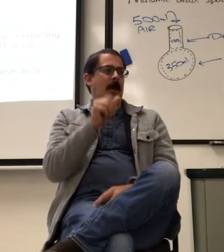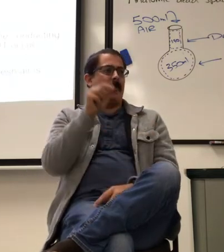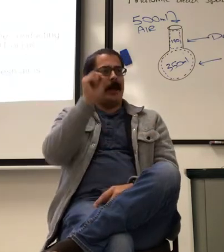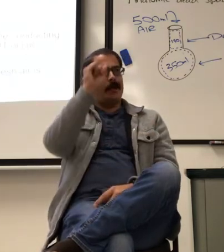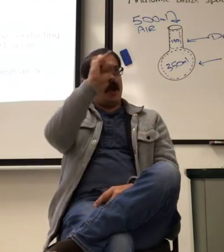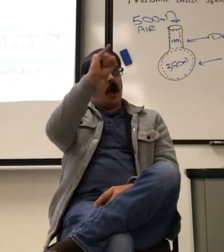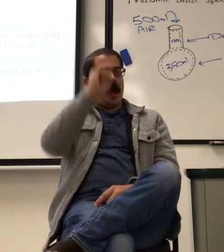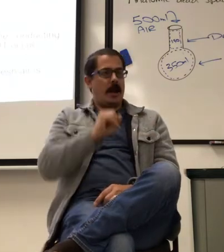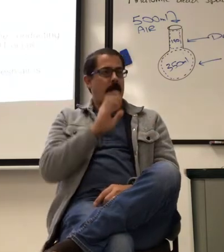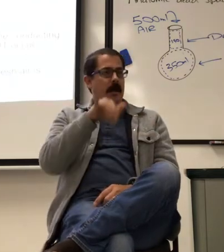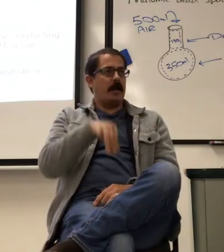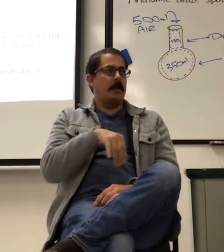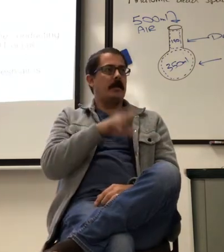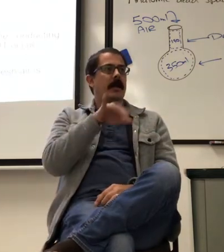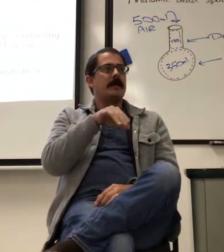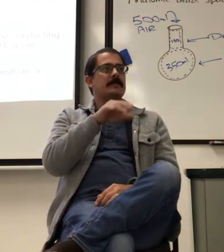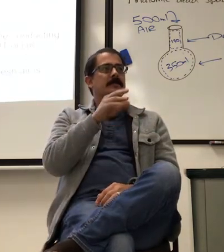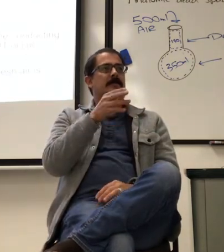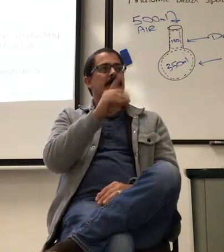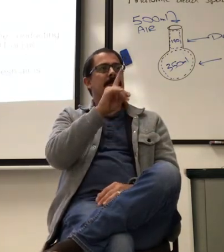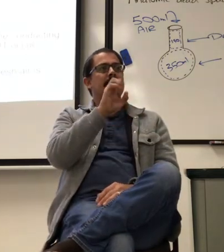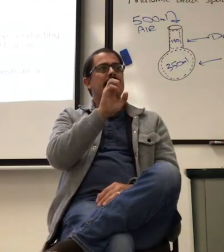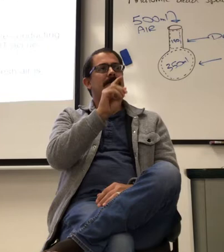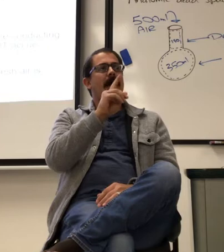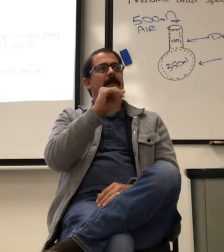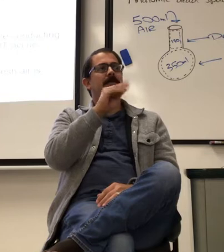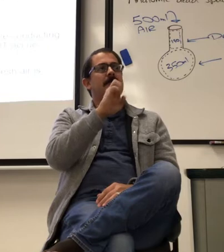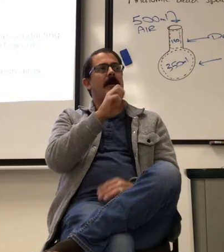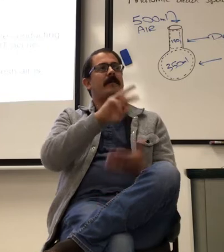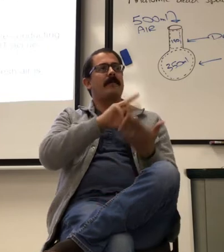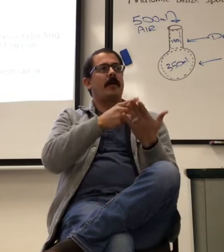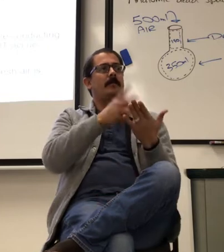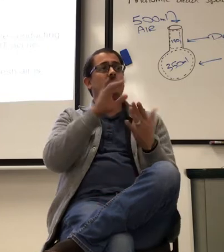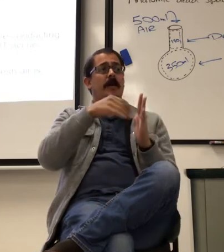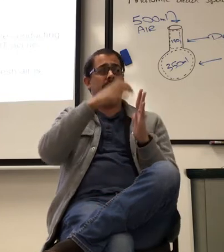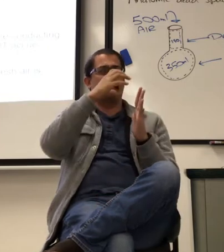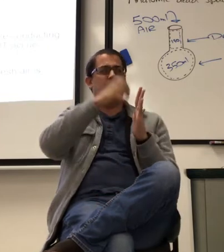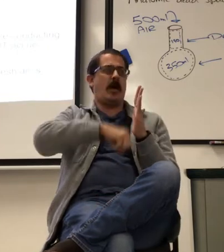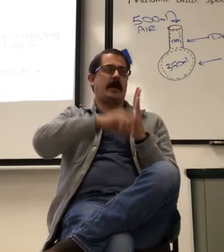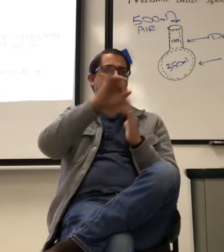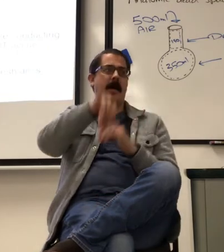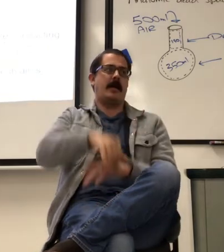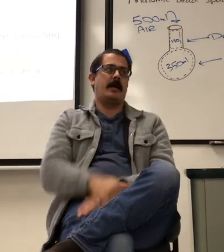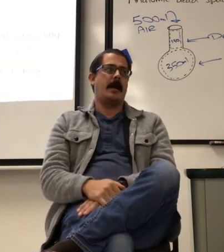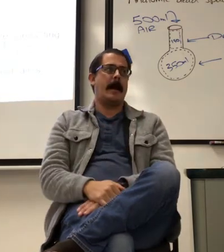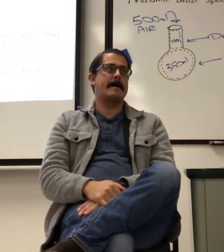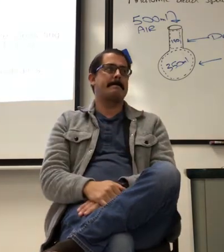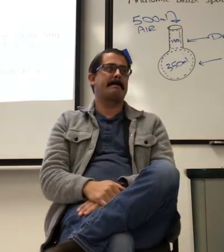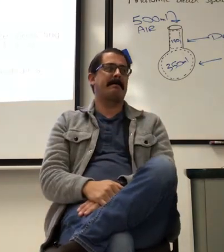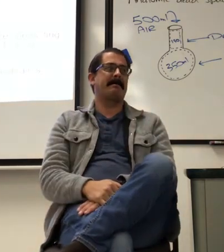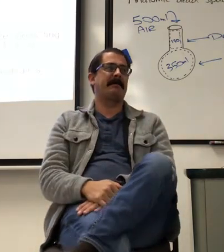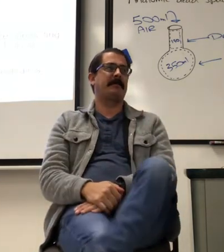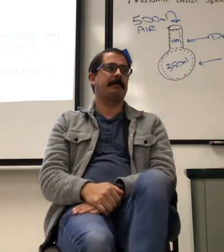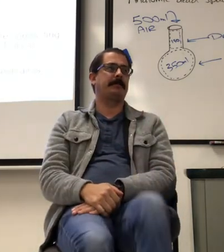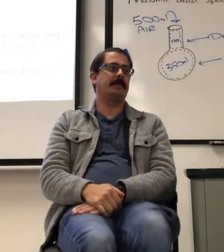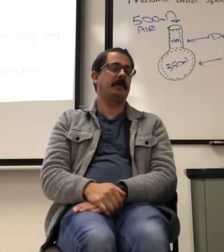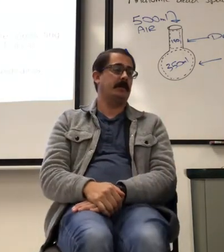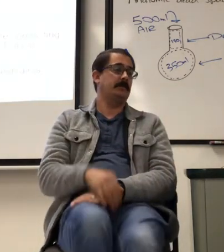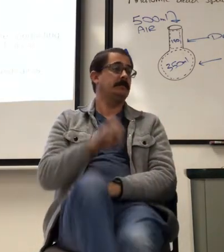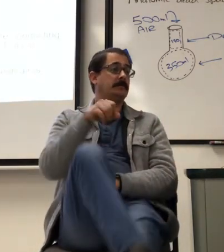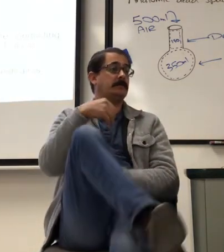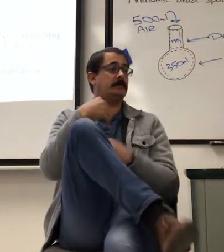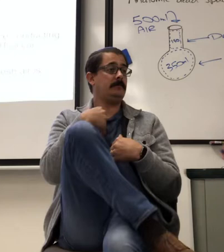So if the 150 is the dead space volume, you can subtract that out. You can have